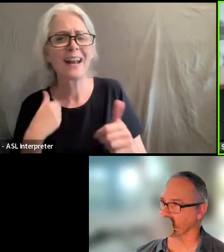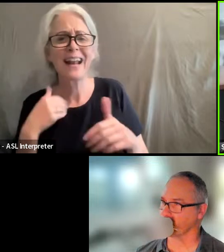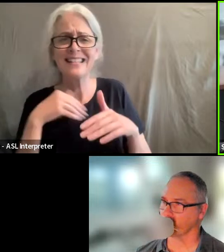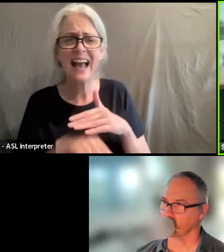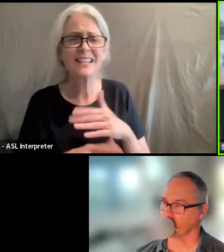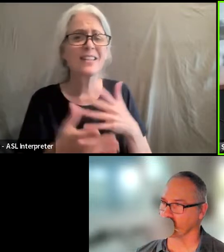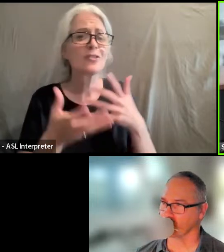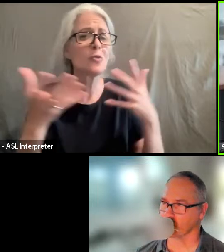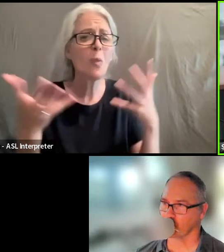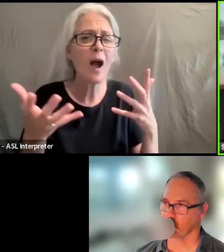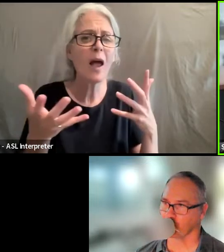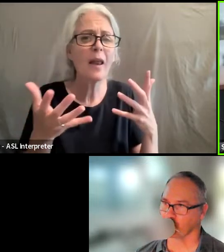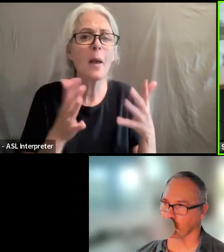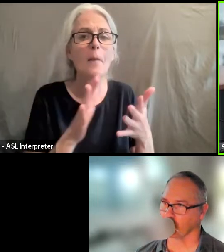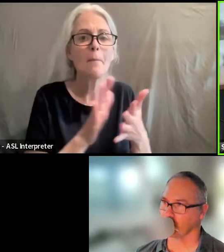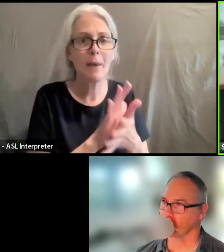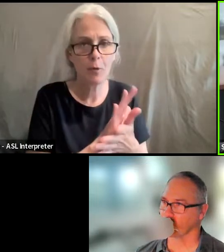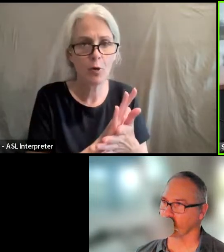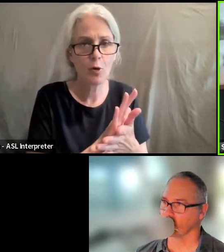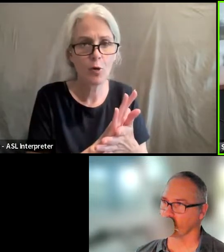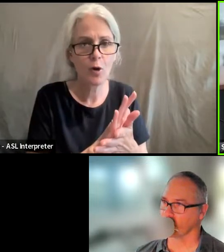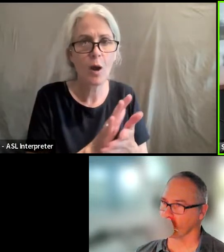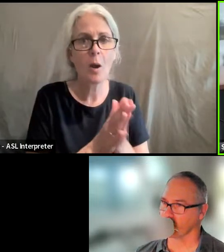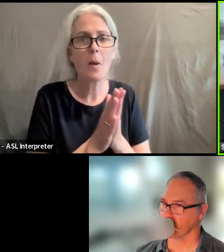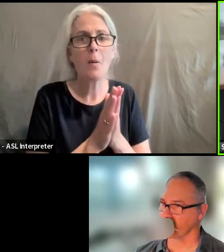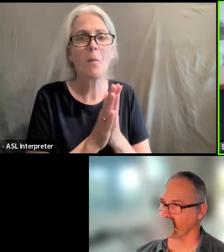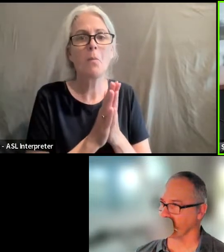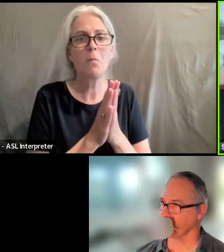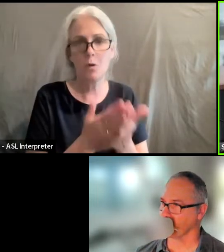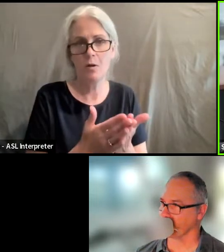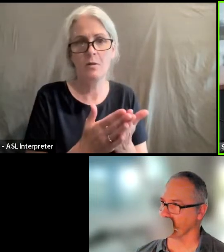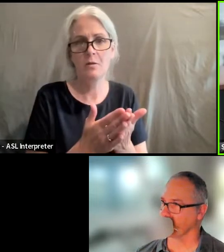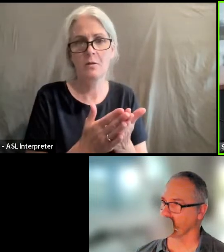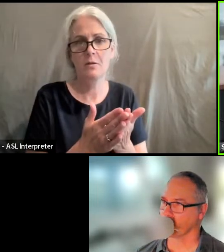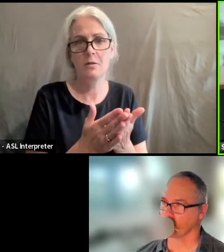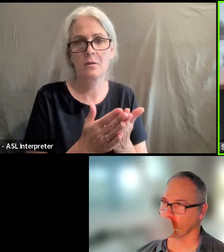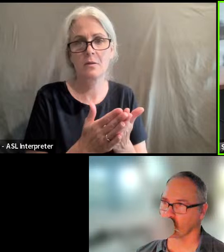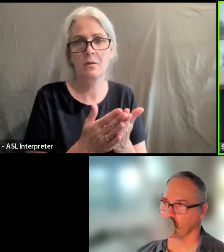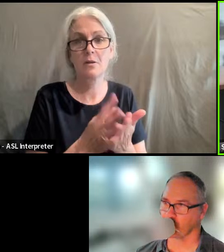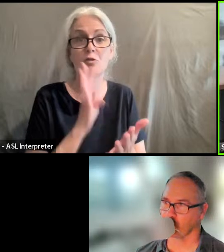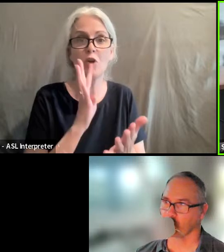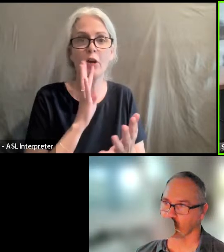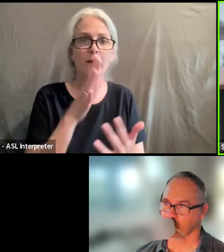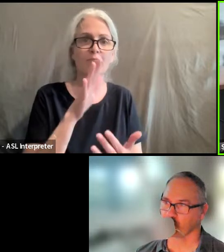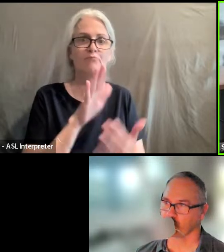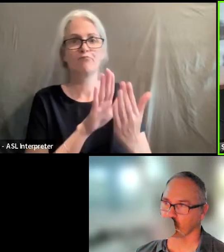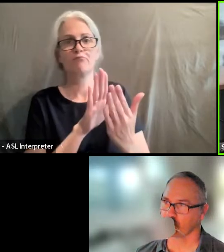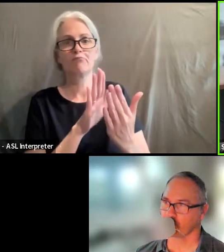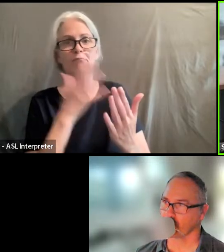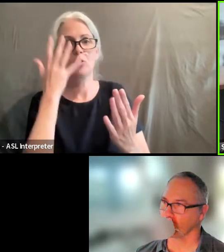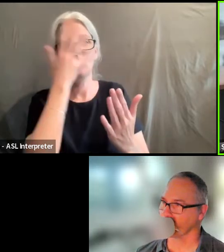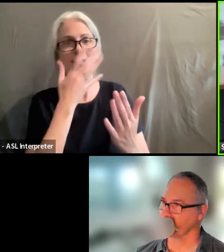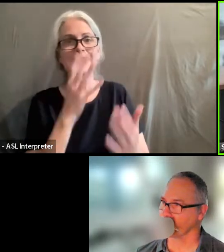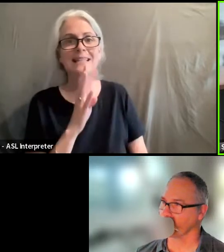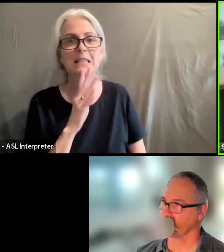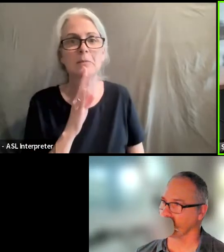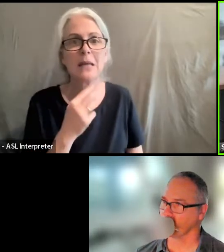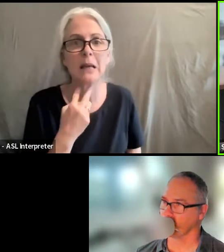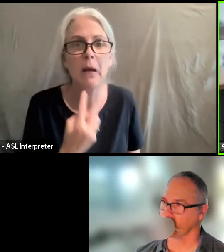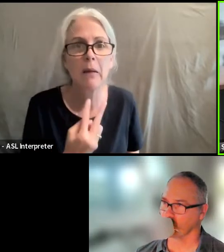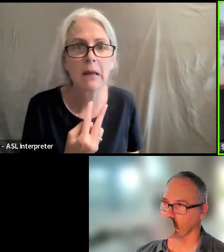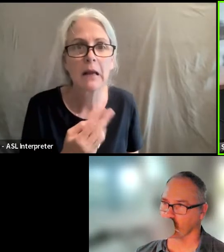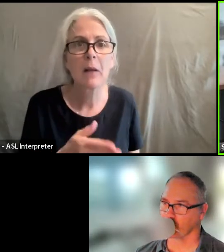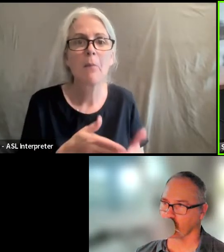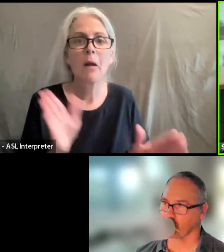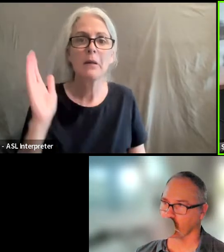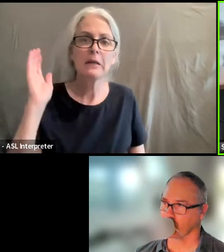which is paper, which is talking face to face, speaking, public